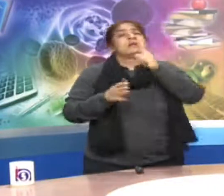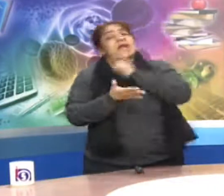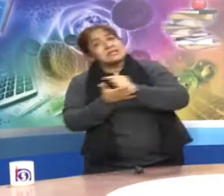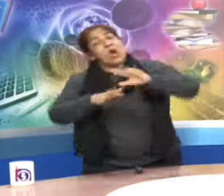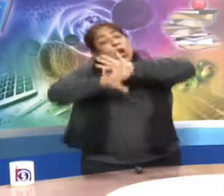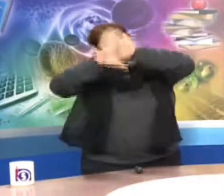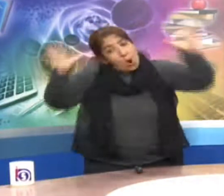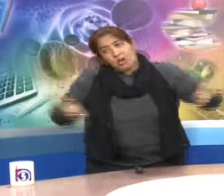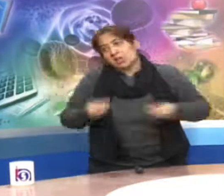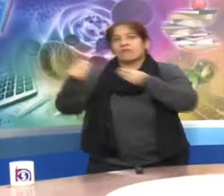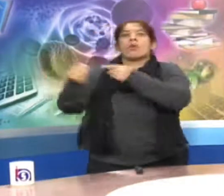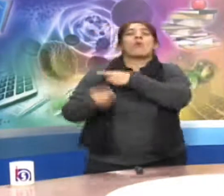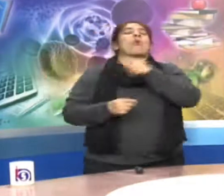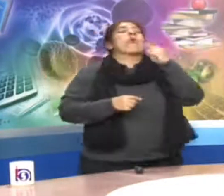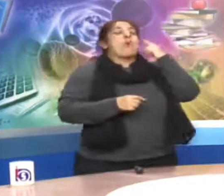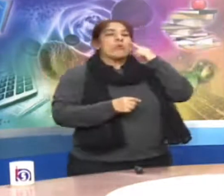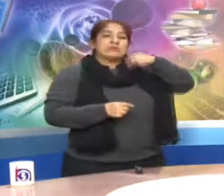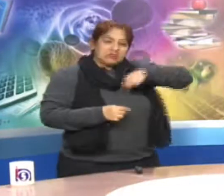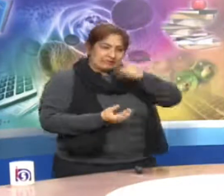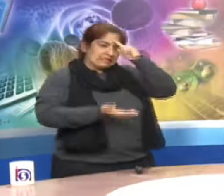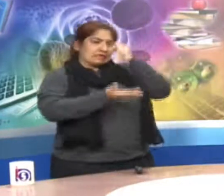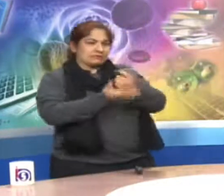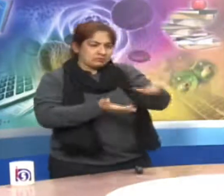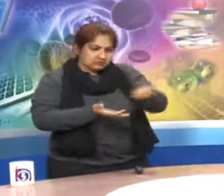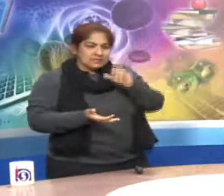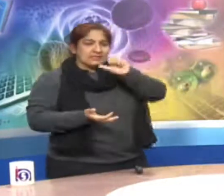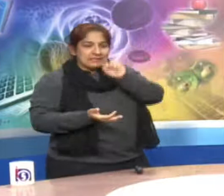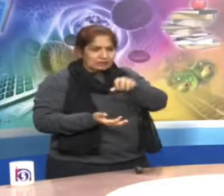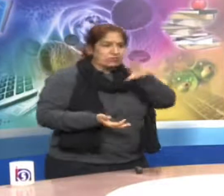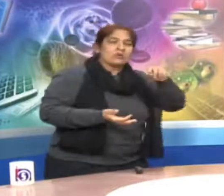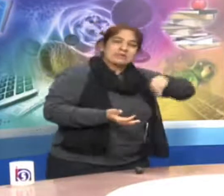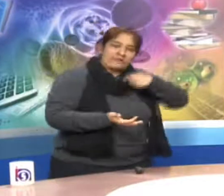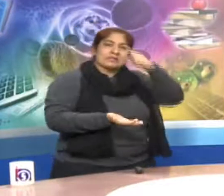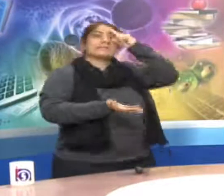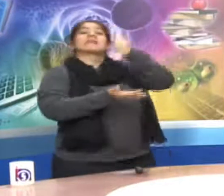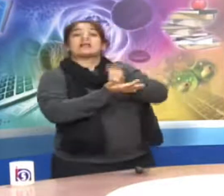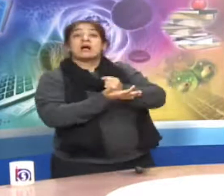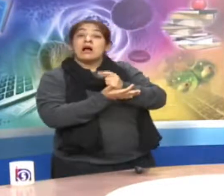The product could be good or bad, but the information is very important to know.